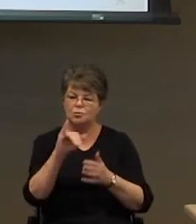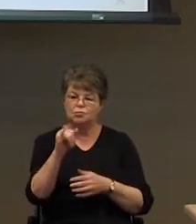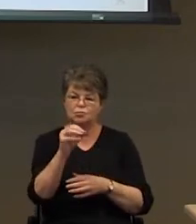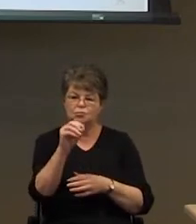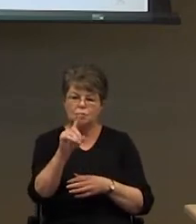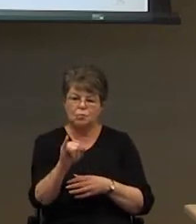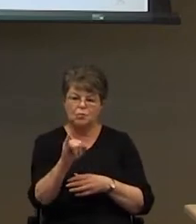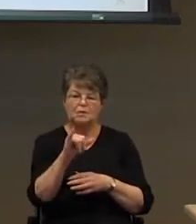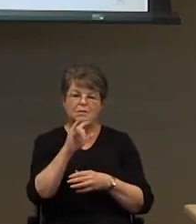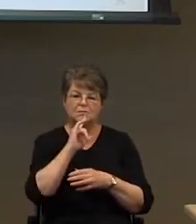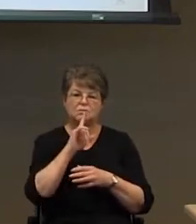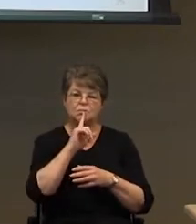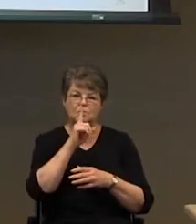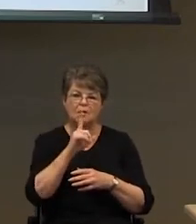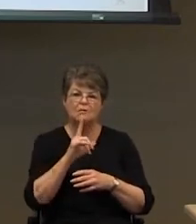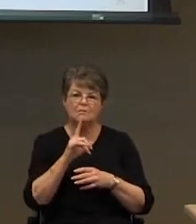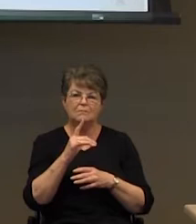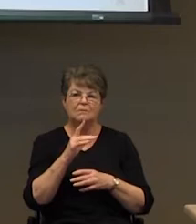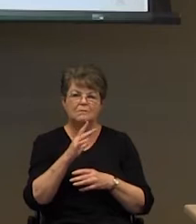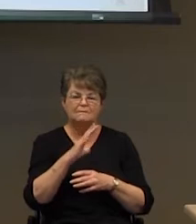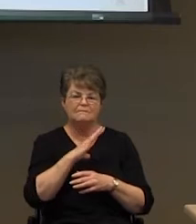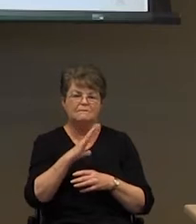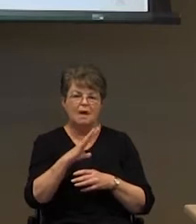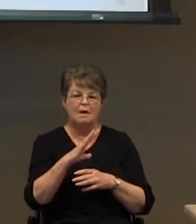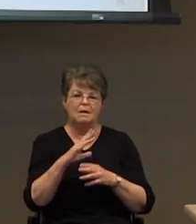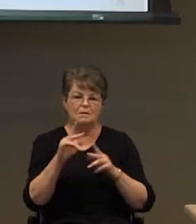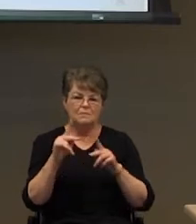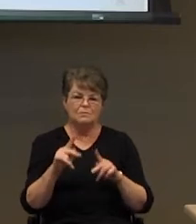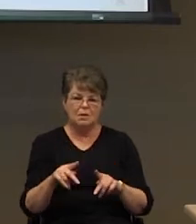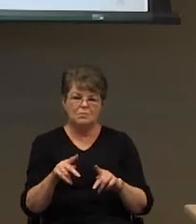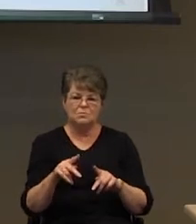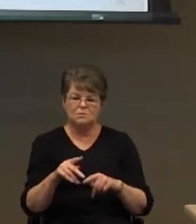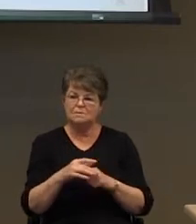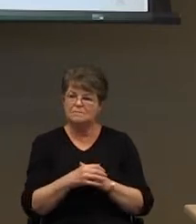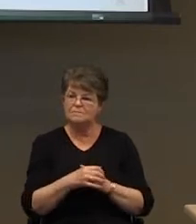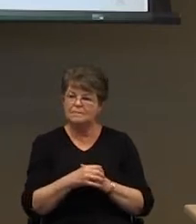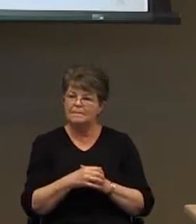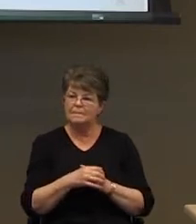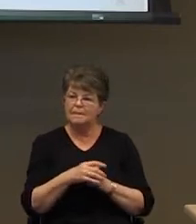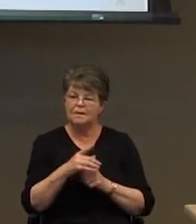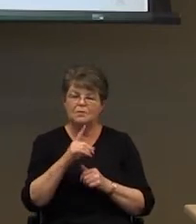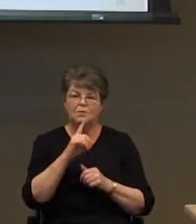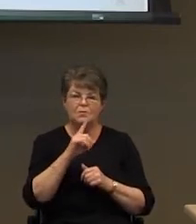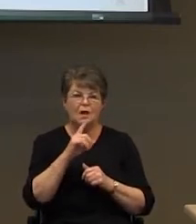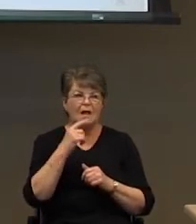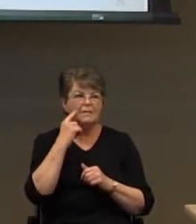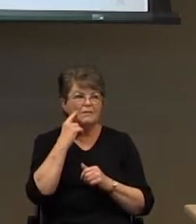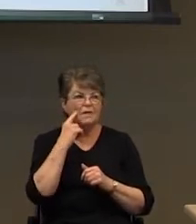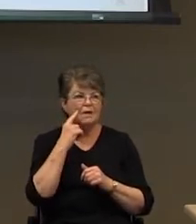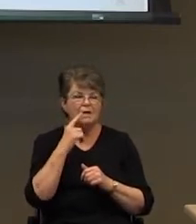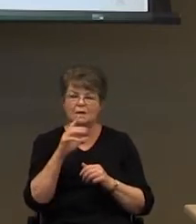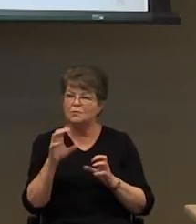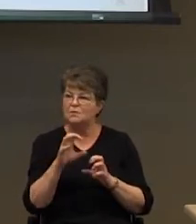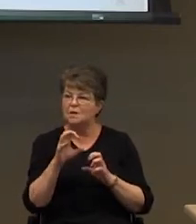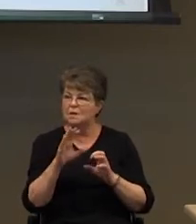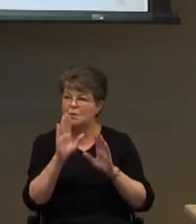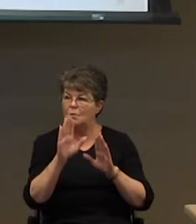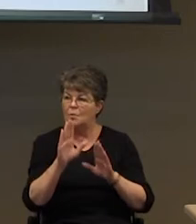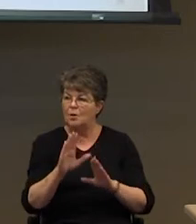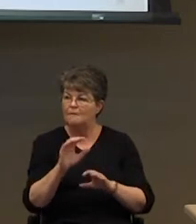fine person, or EDP person, I shouldn't even call his name. I think you've been done a wonderful